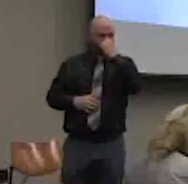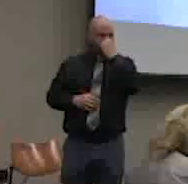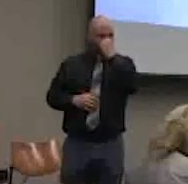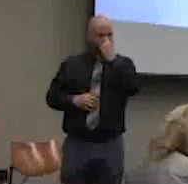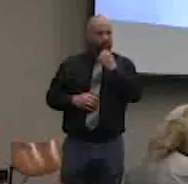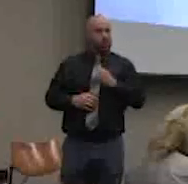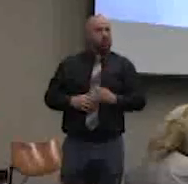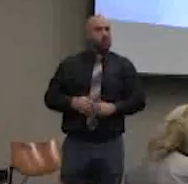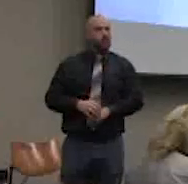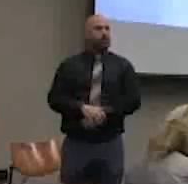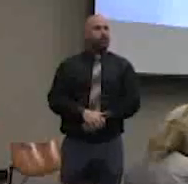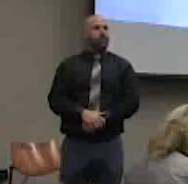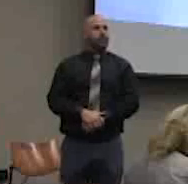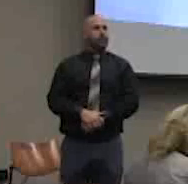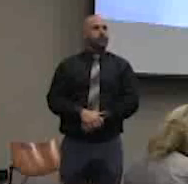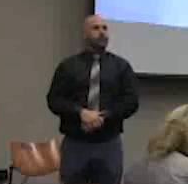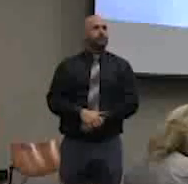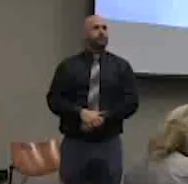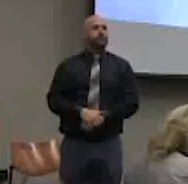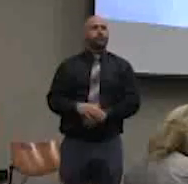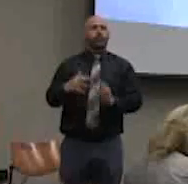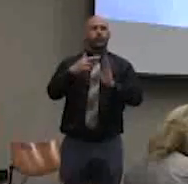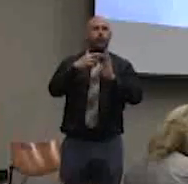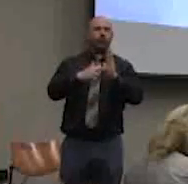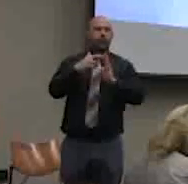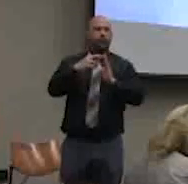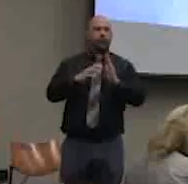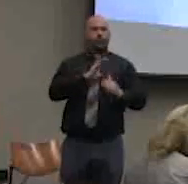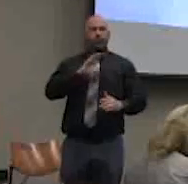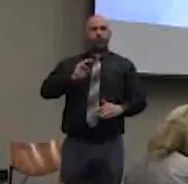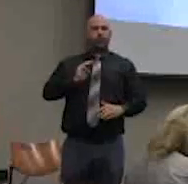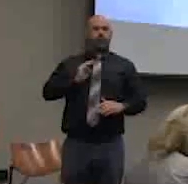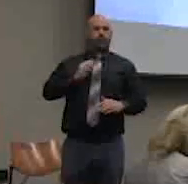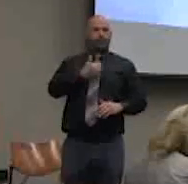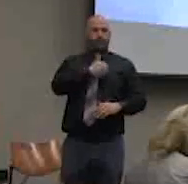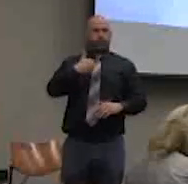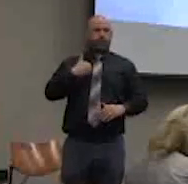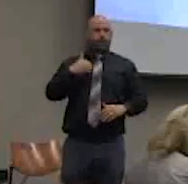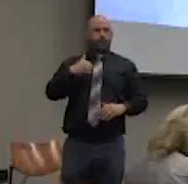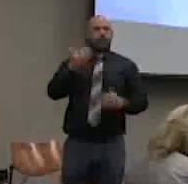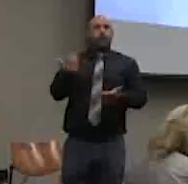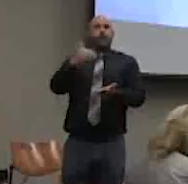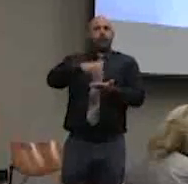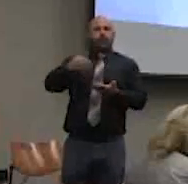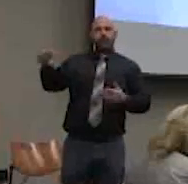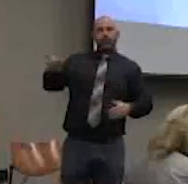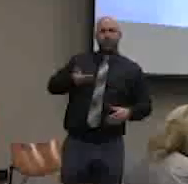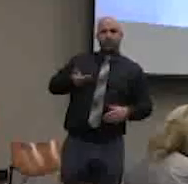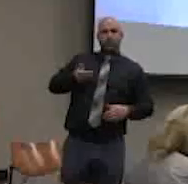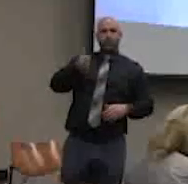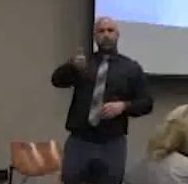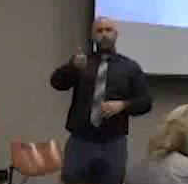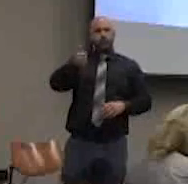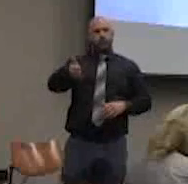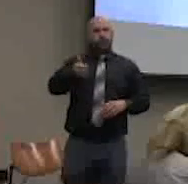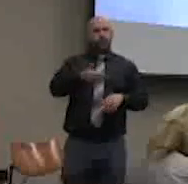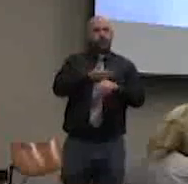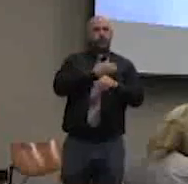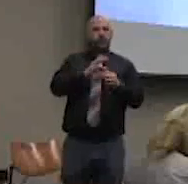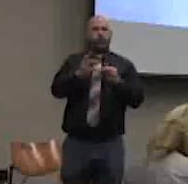Just a little bit of housekeeping. We ask that all commission members please reintroduce yourself to the group prior to commenting for the first